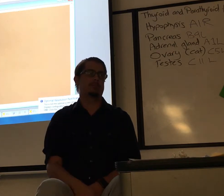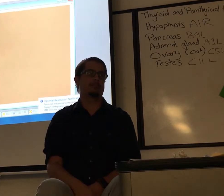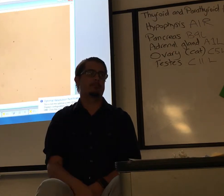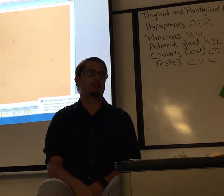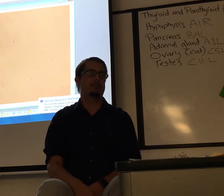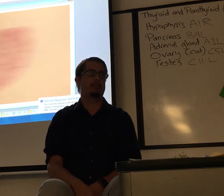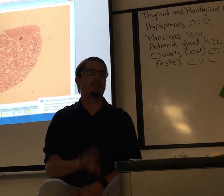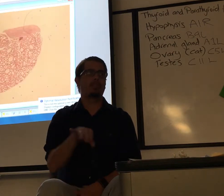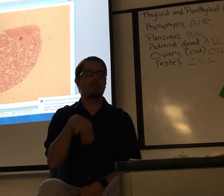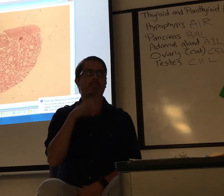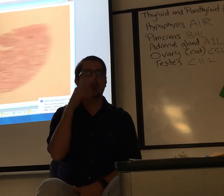see.